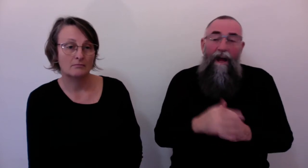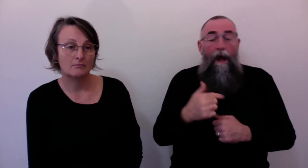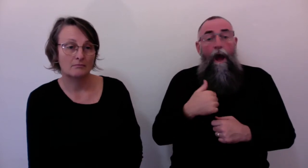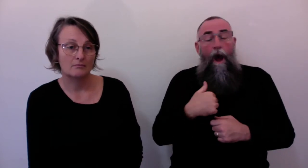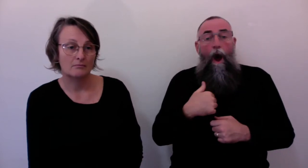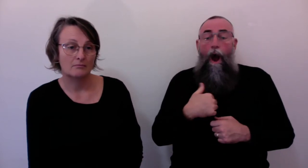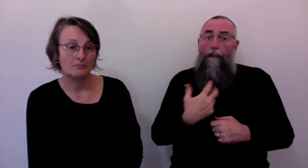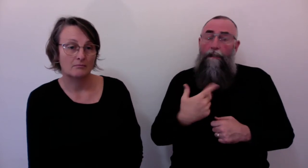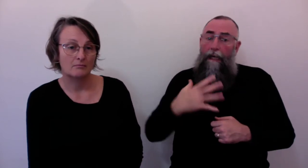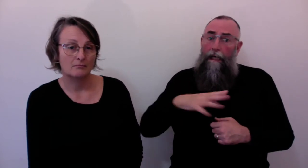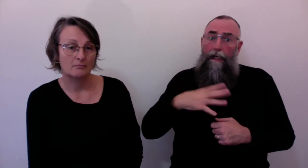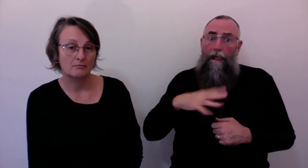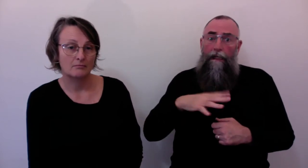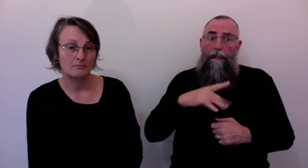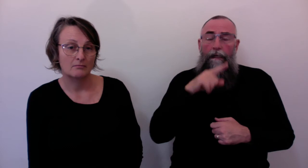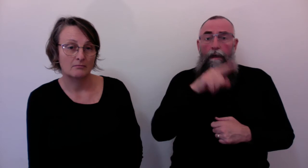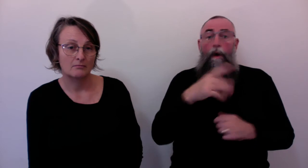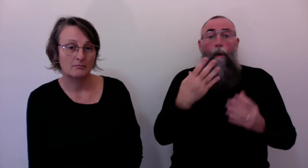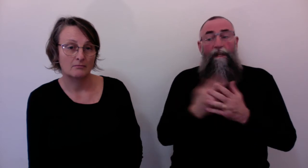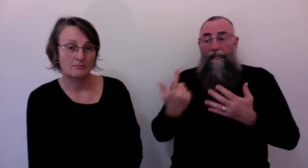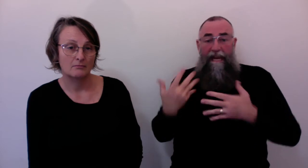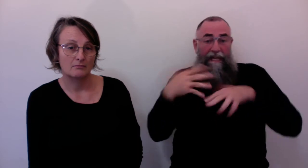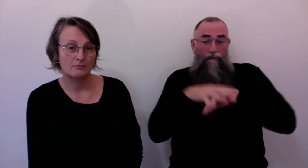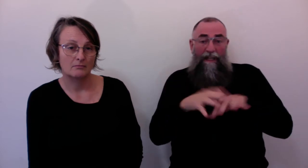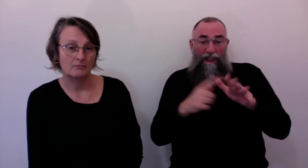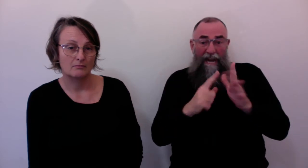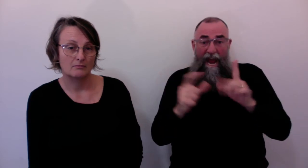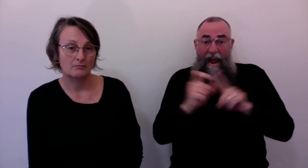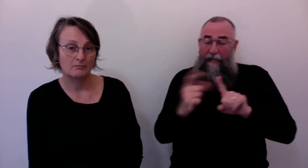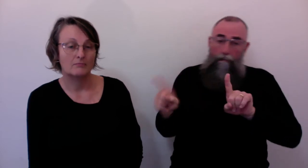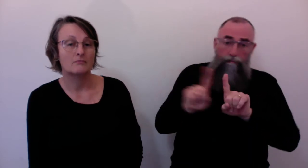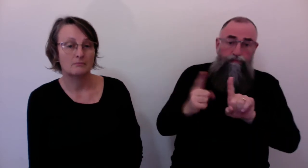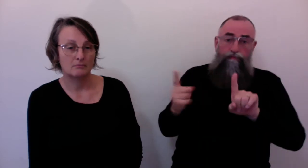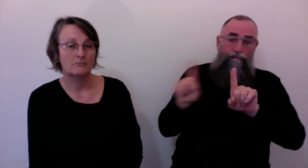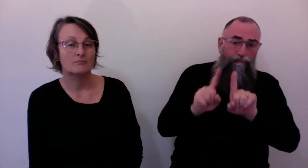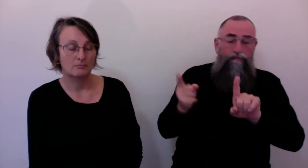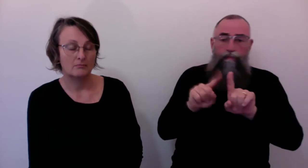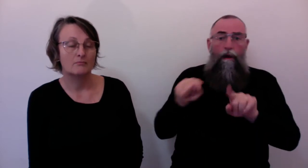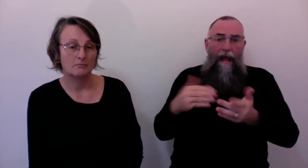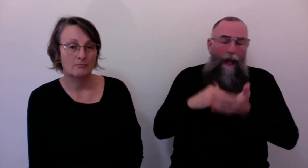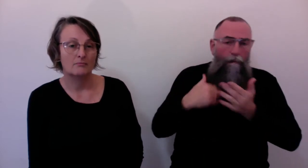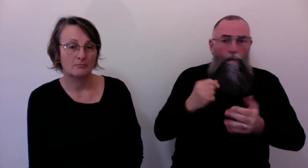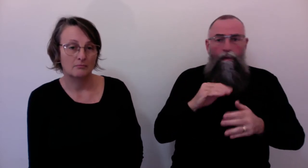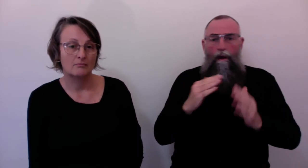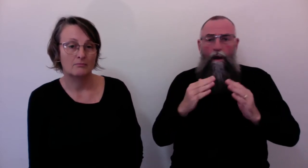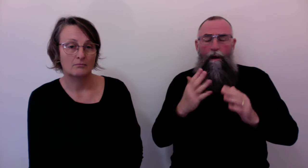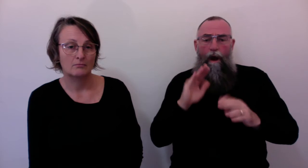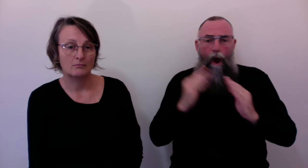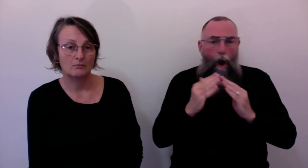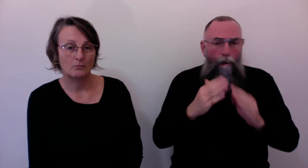lot on the integration aid on a lot of like homework and all that kind of stuff. What I've missed, what I didn't